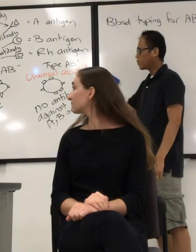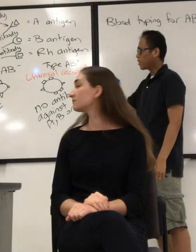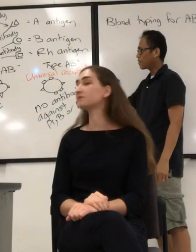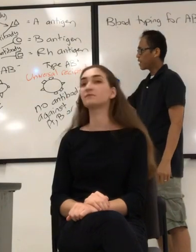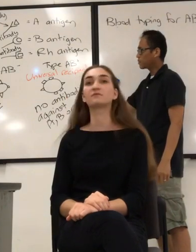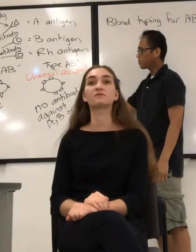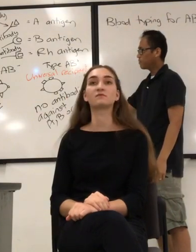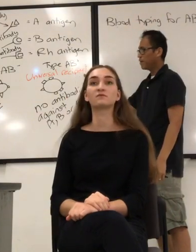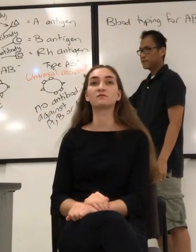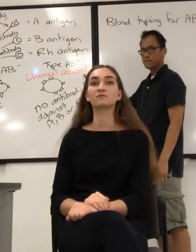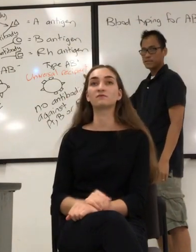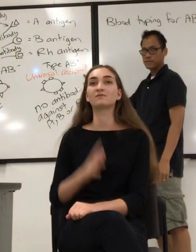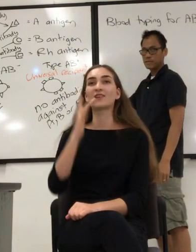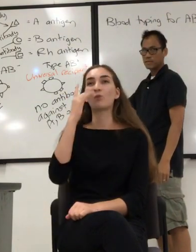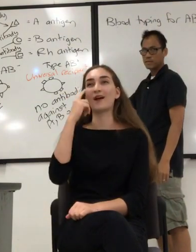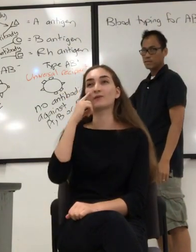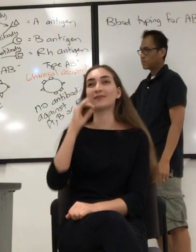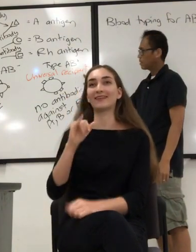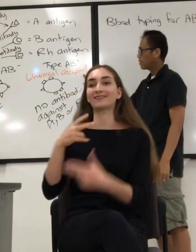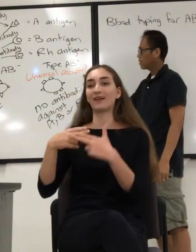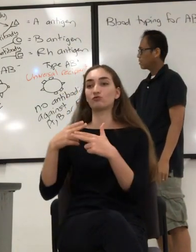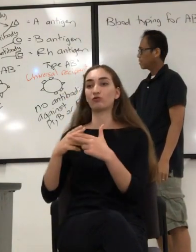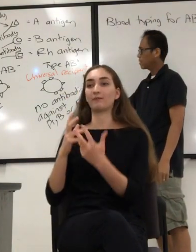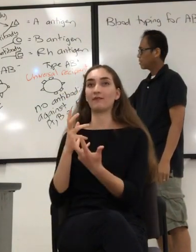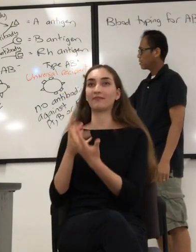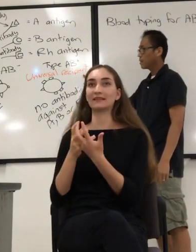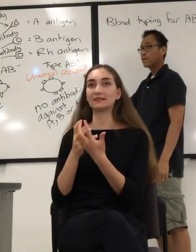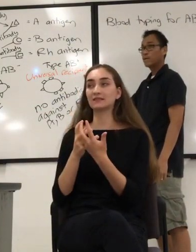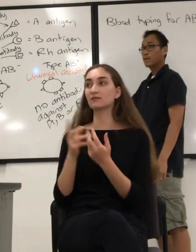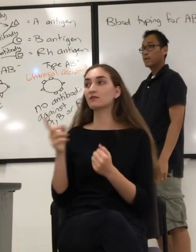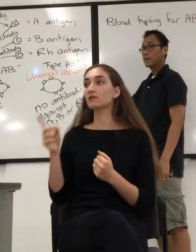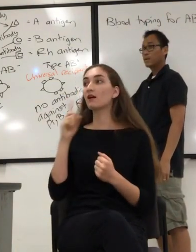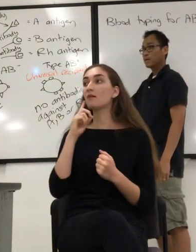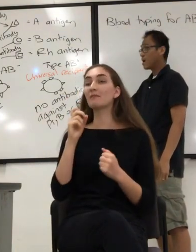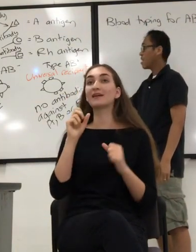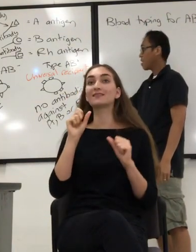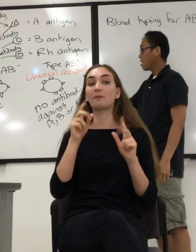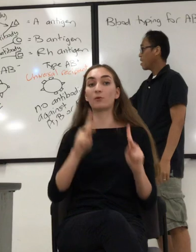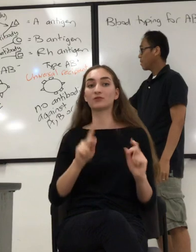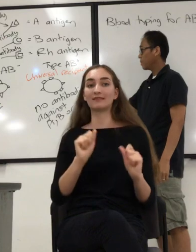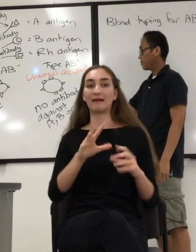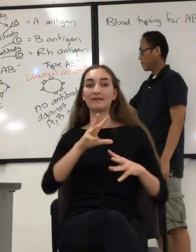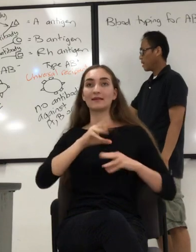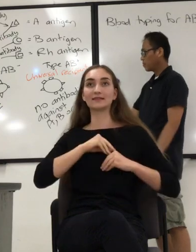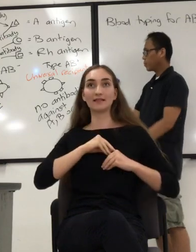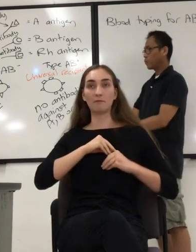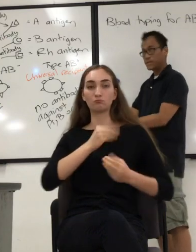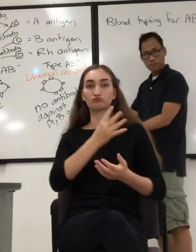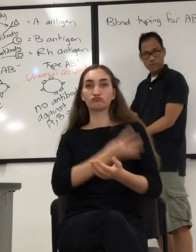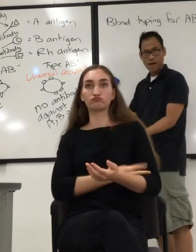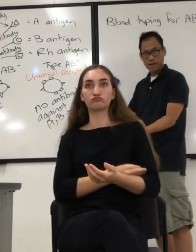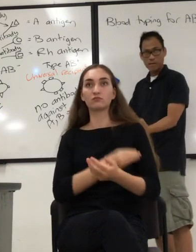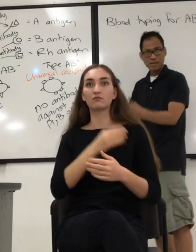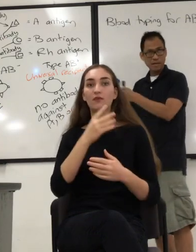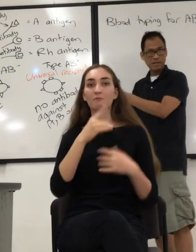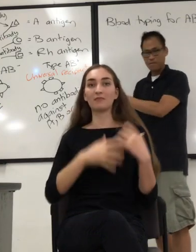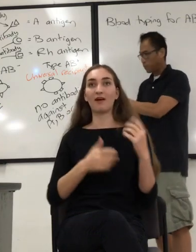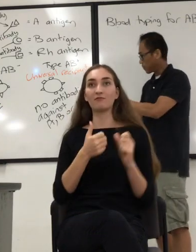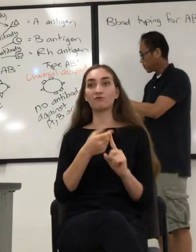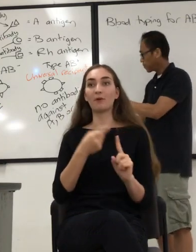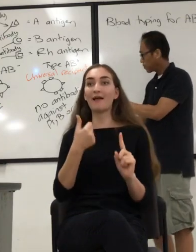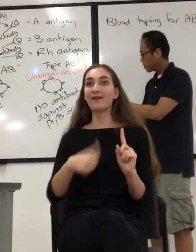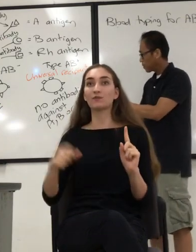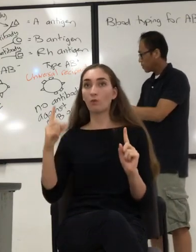Now, why do you think that term fits? Because they can accept blood from anyone. Yeah, and the reason for that is, take it a